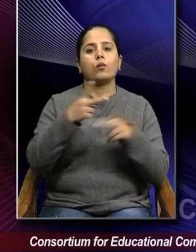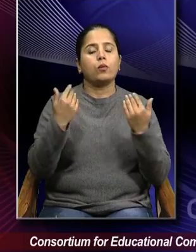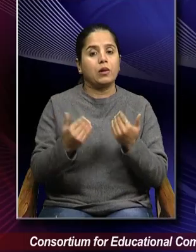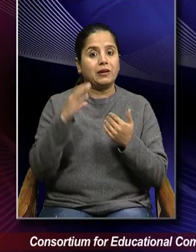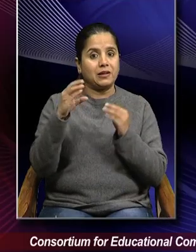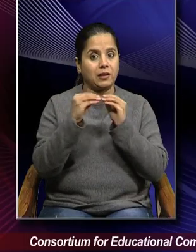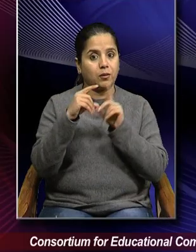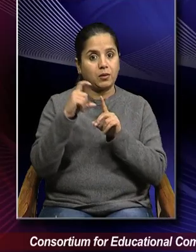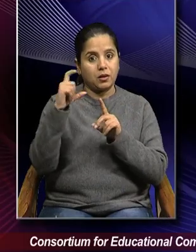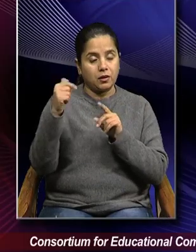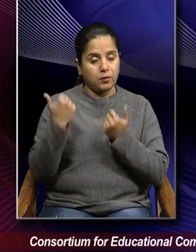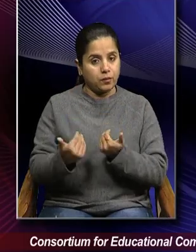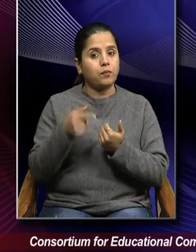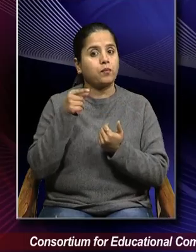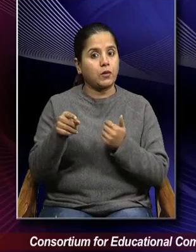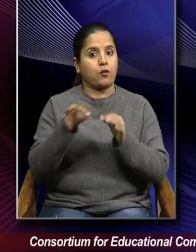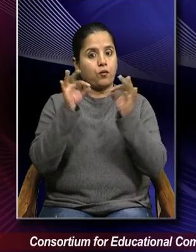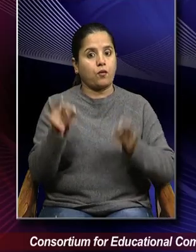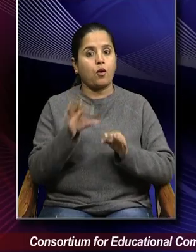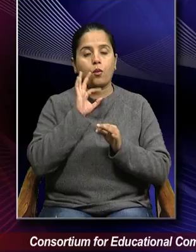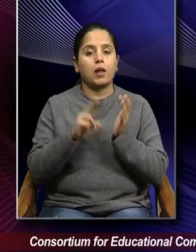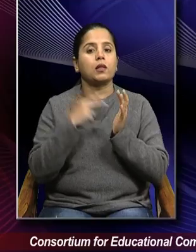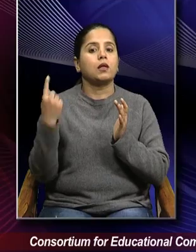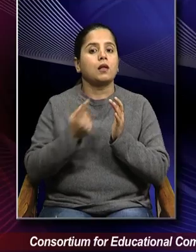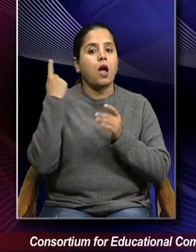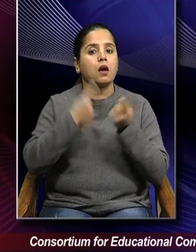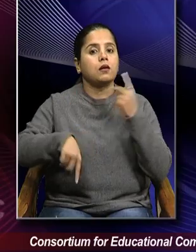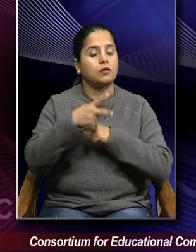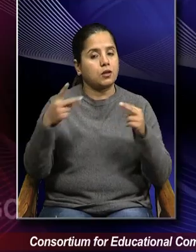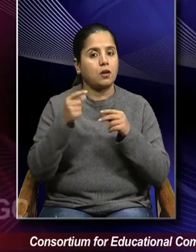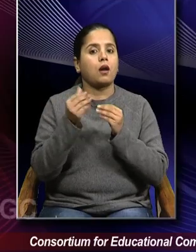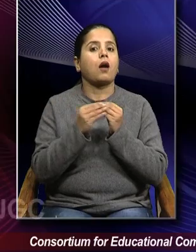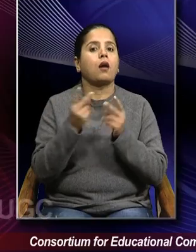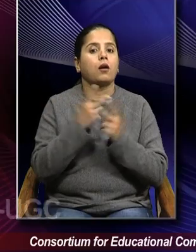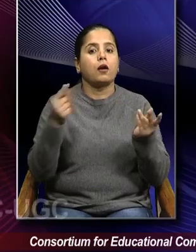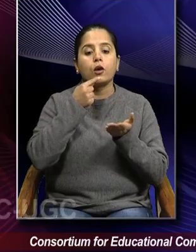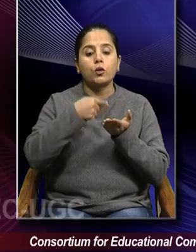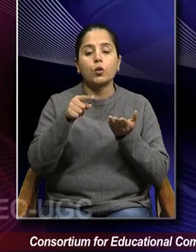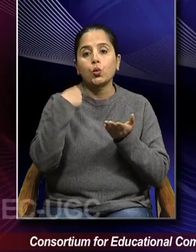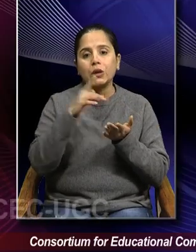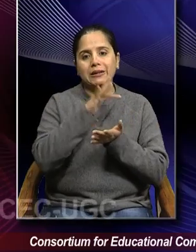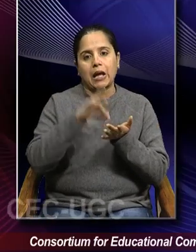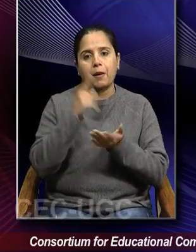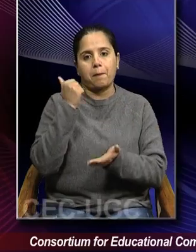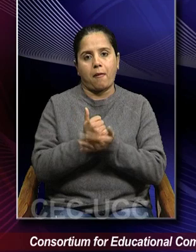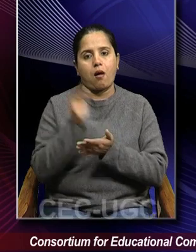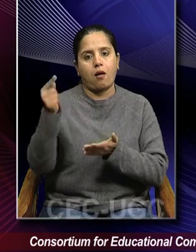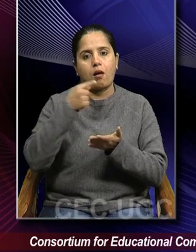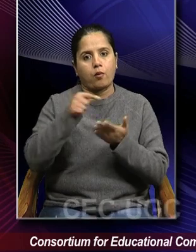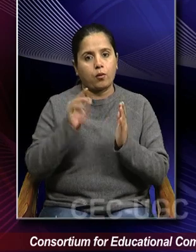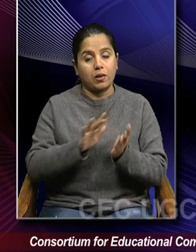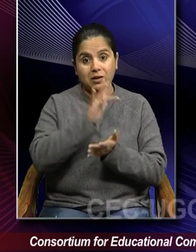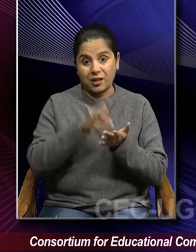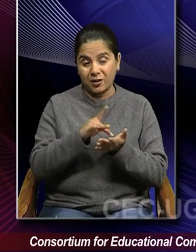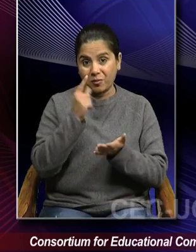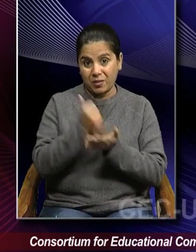CBDCs are actually the digital forms of national currencies, which is actually issued by the central banks. Having said central bank means,